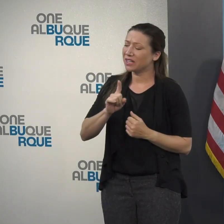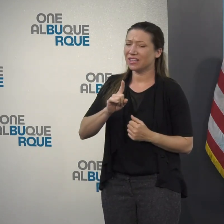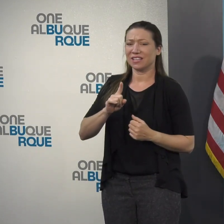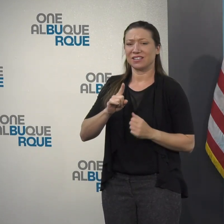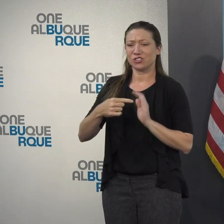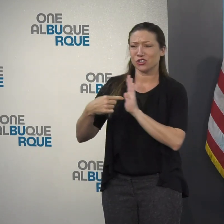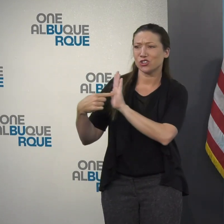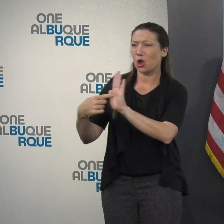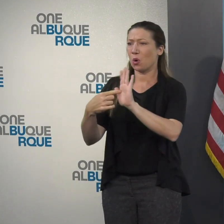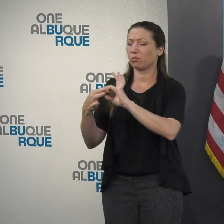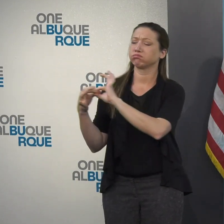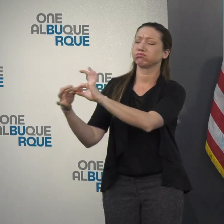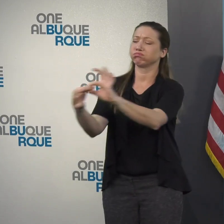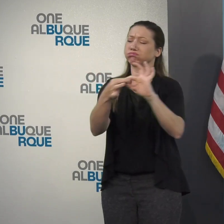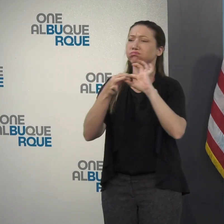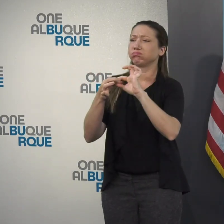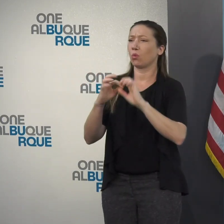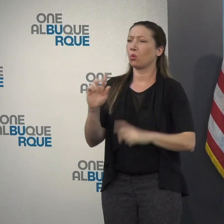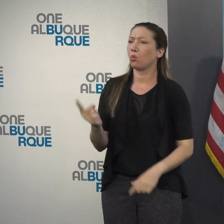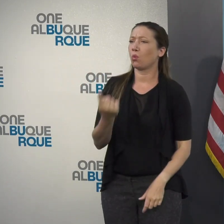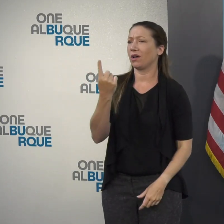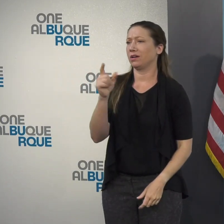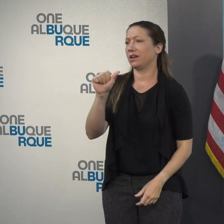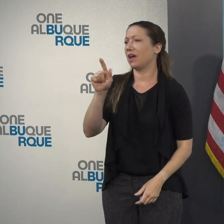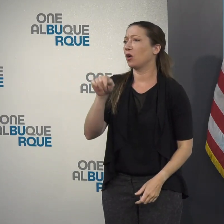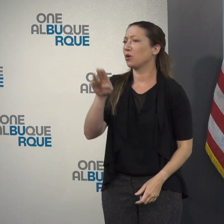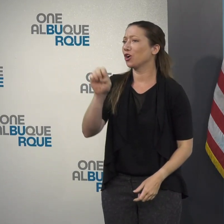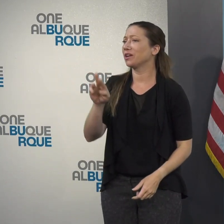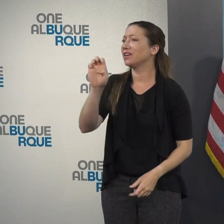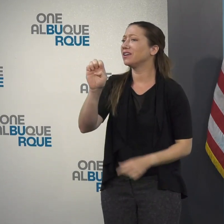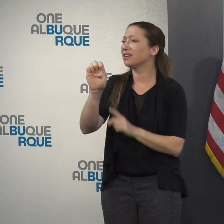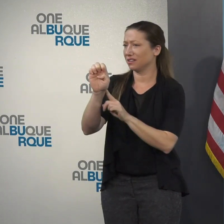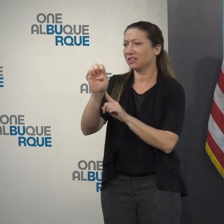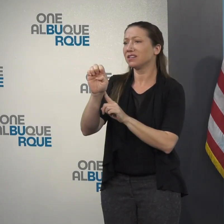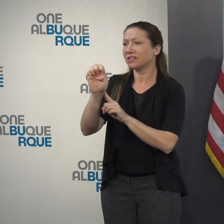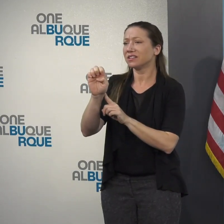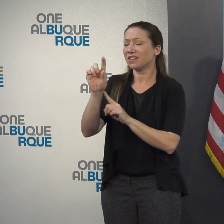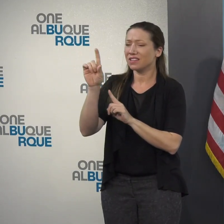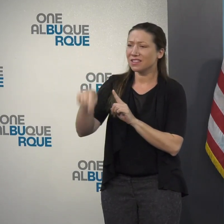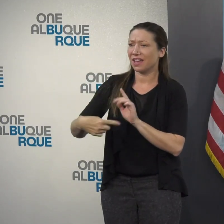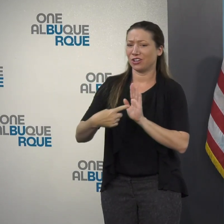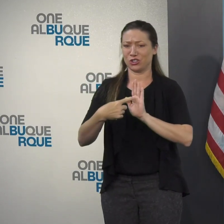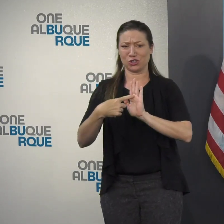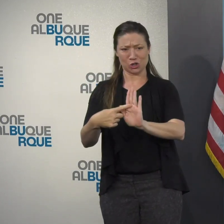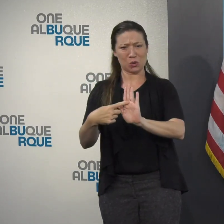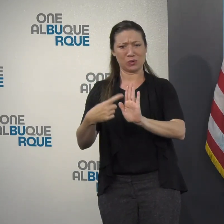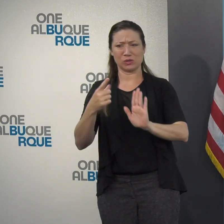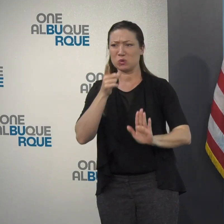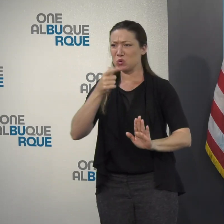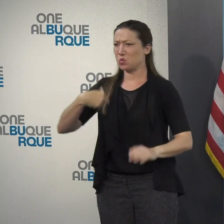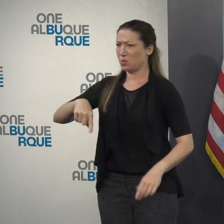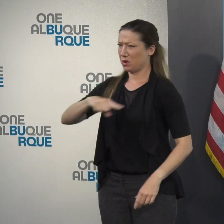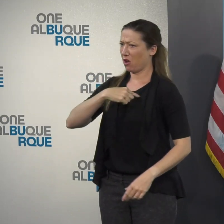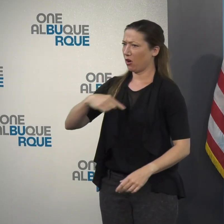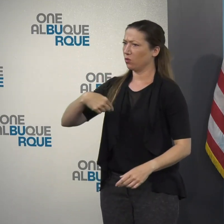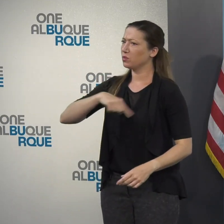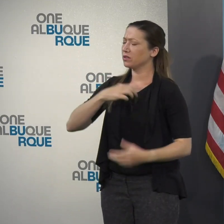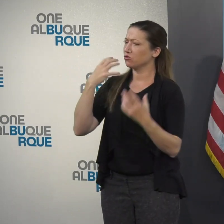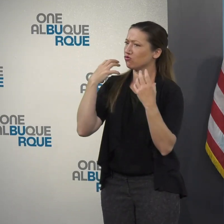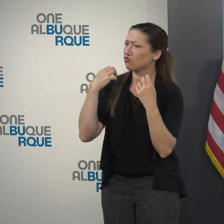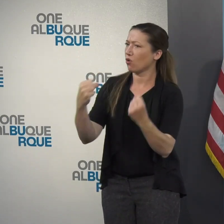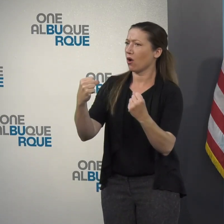Albuquerque spirit with respect to inclusion, diversity, and resilience. These are all part of what makes us who we are and what makes us a very special